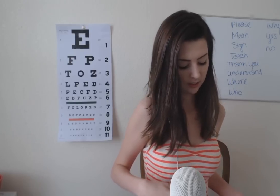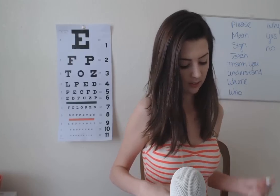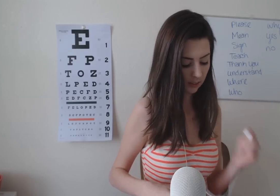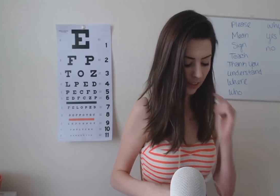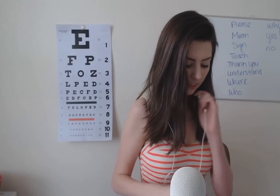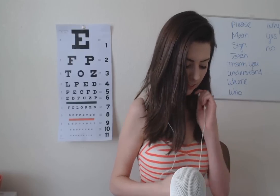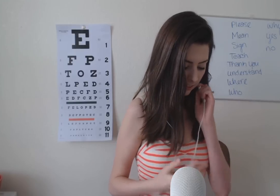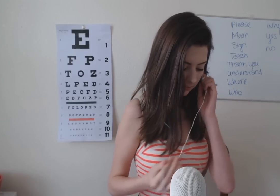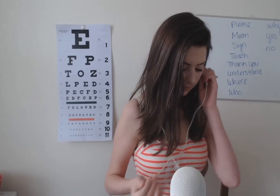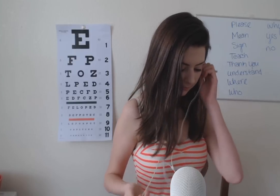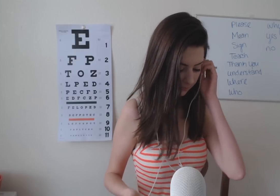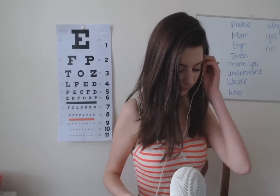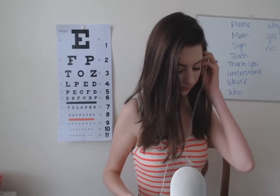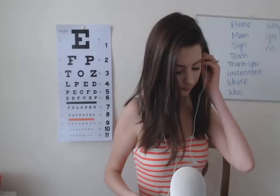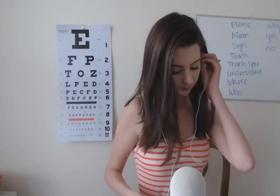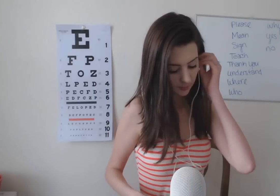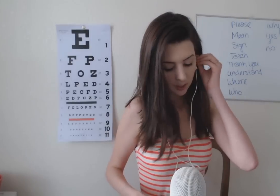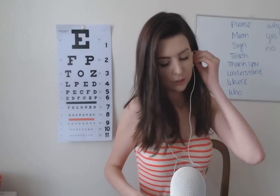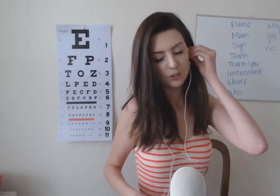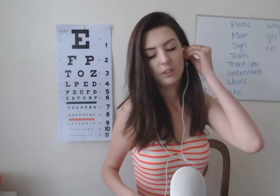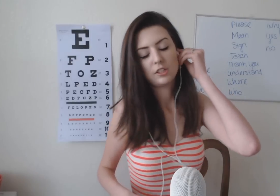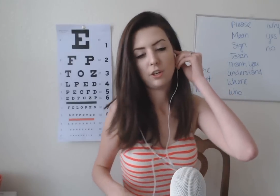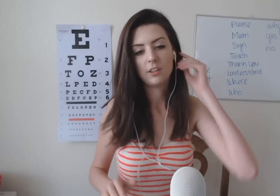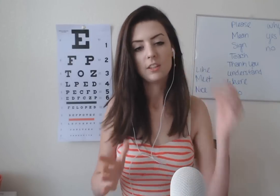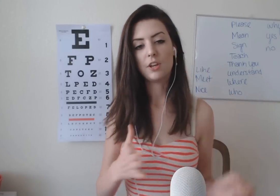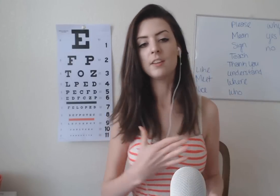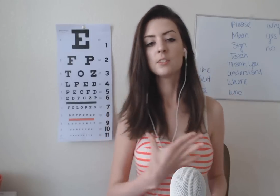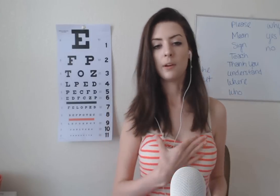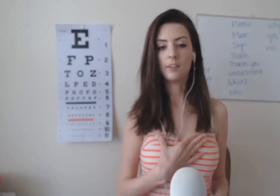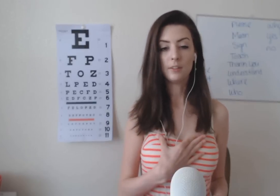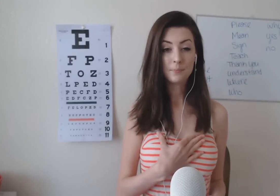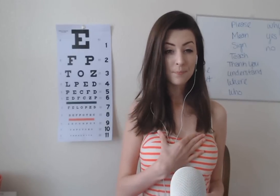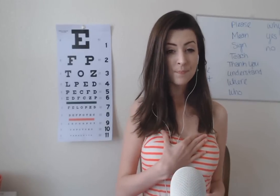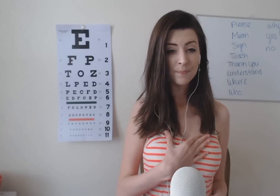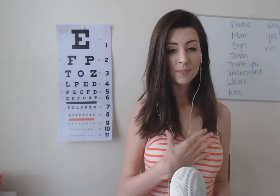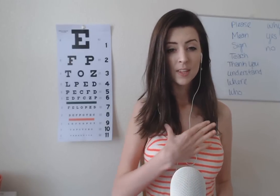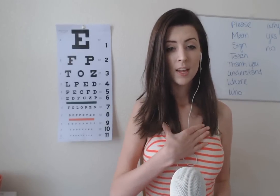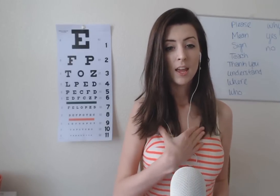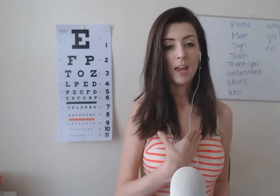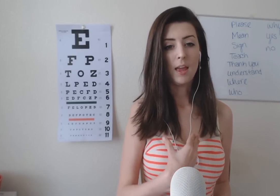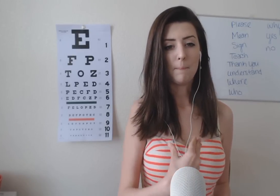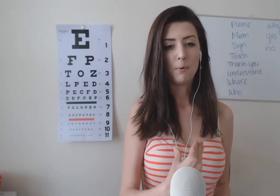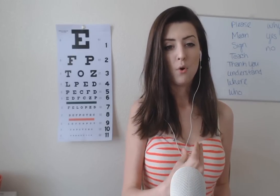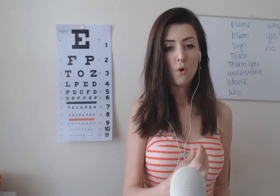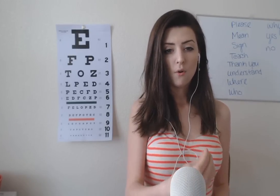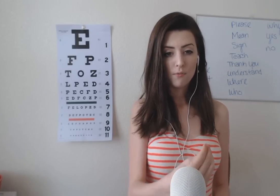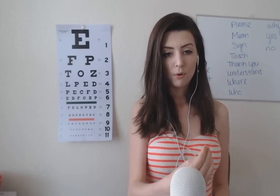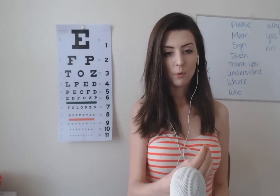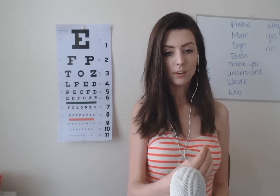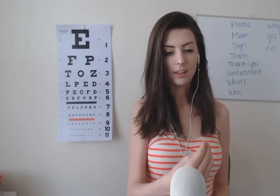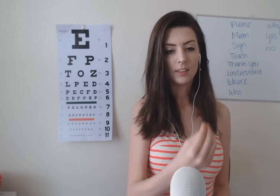is like. So you're gonna start at the chest right here and pull forward like